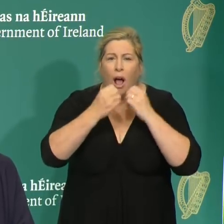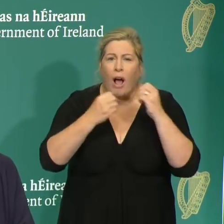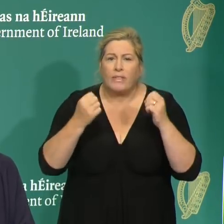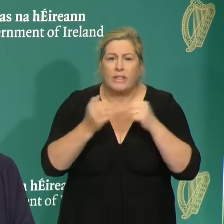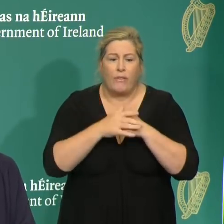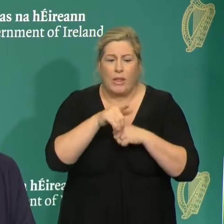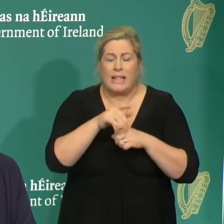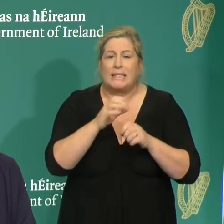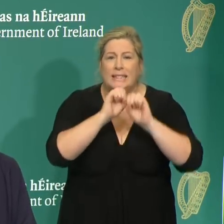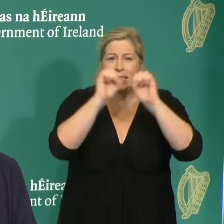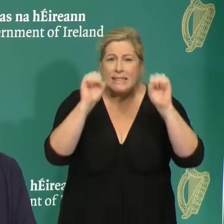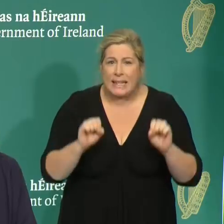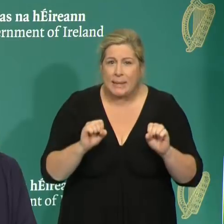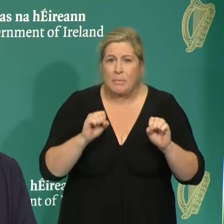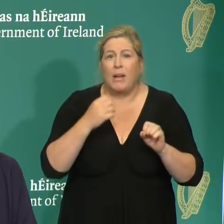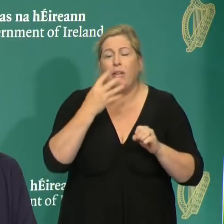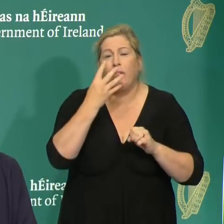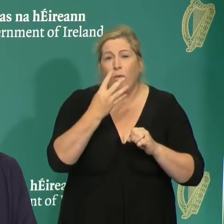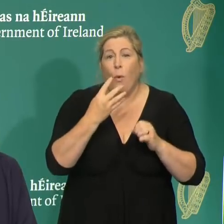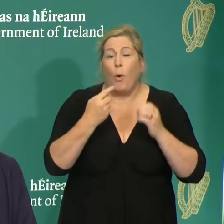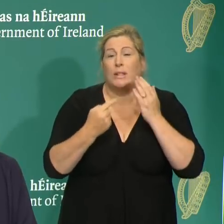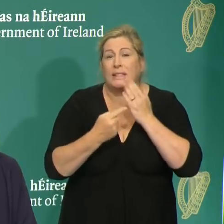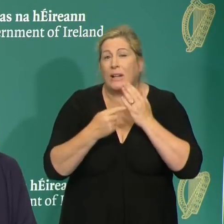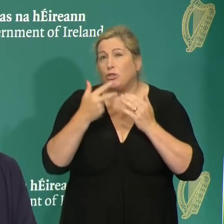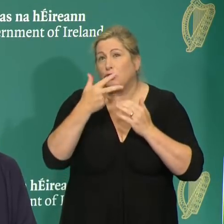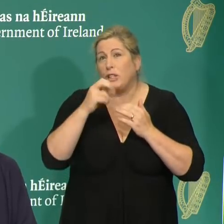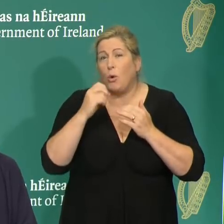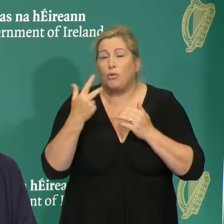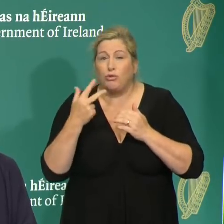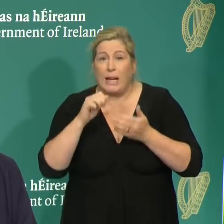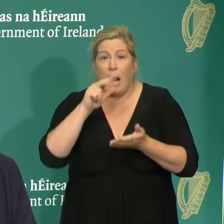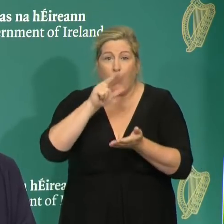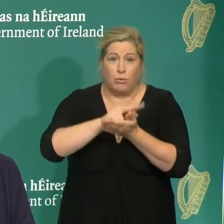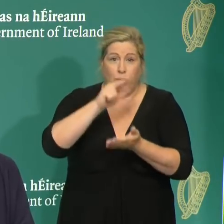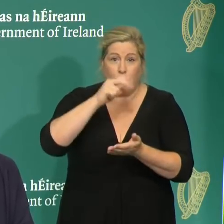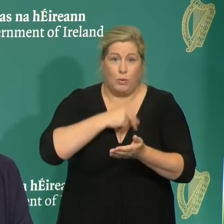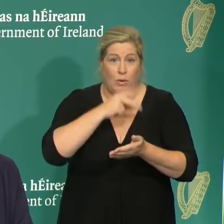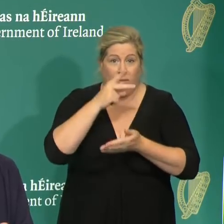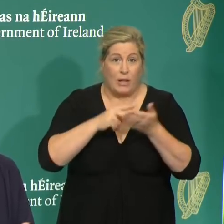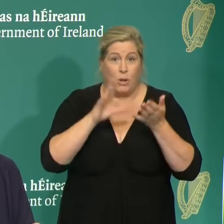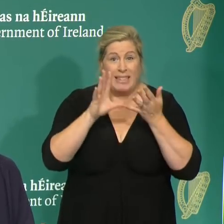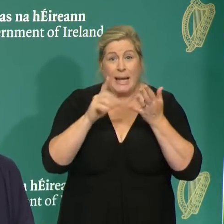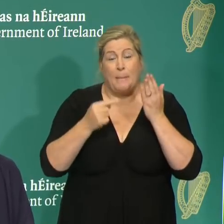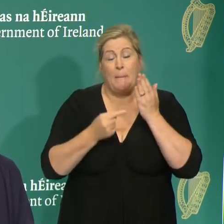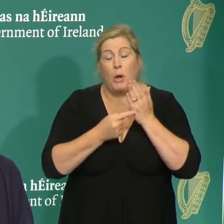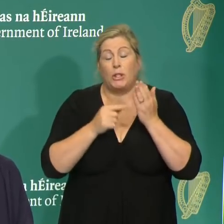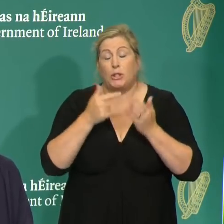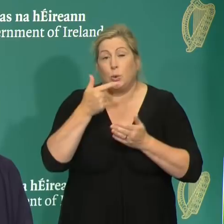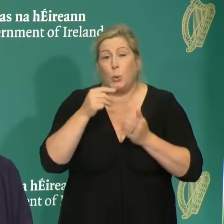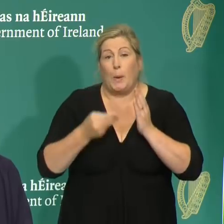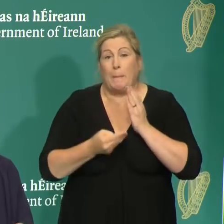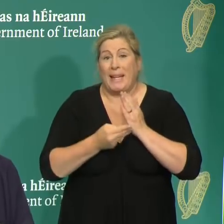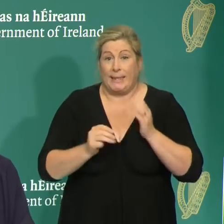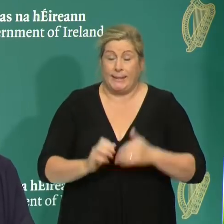with 4,303 approved to the value of €10.2 million.